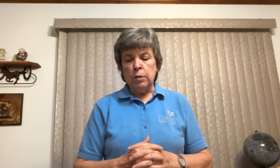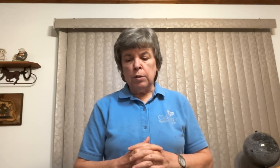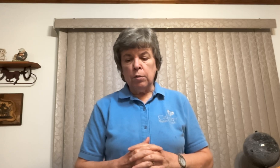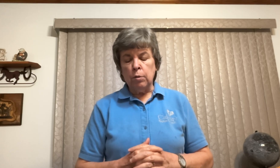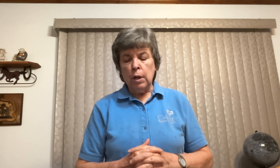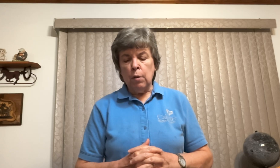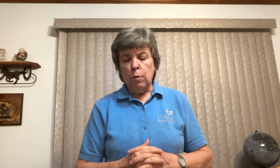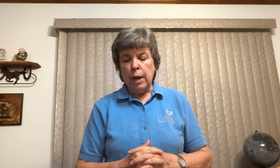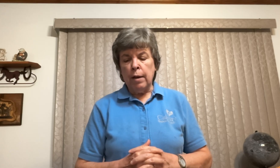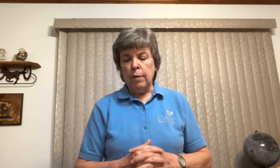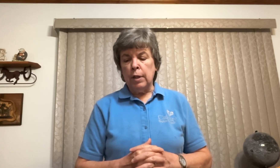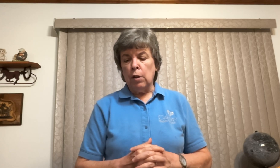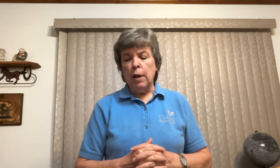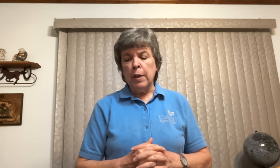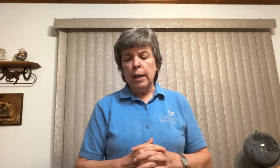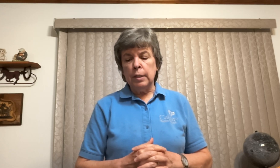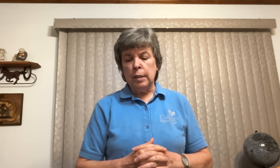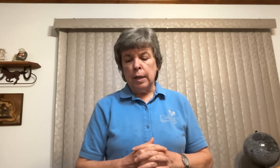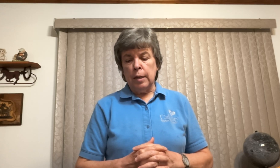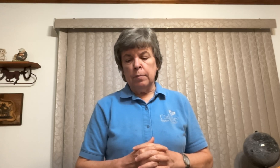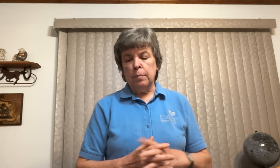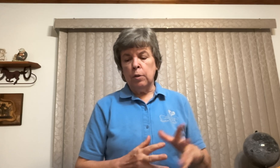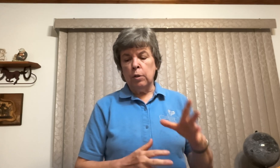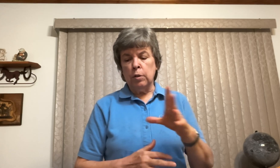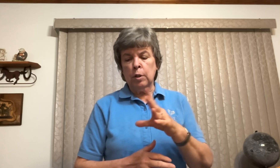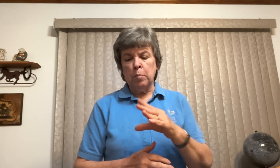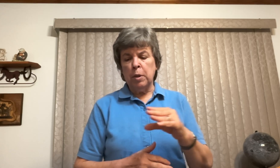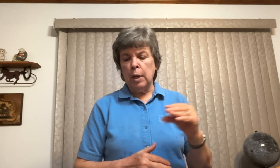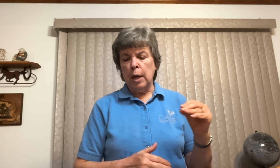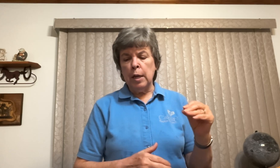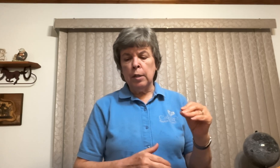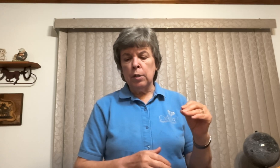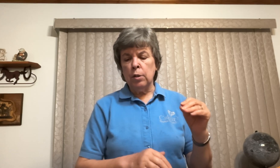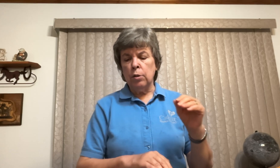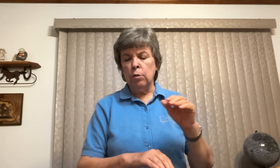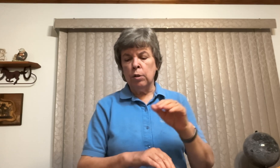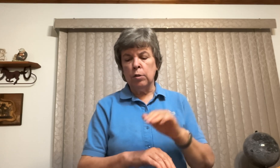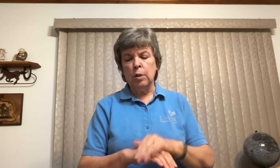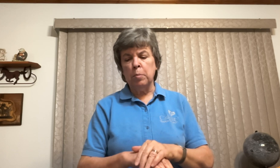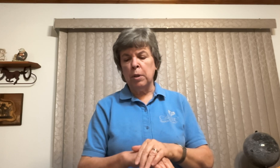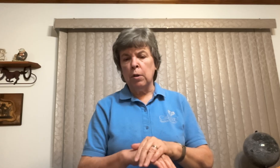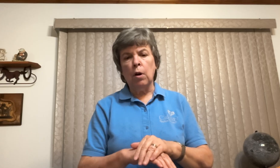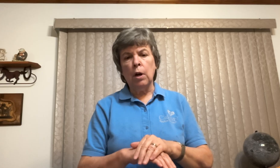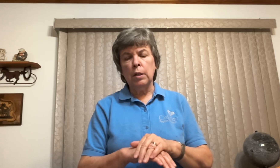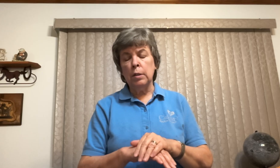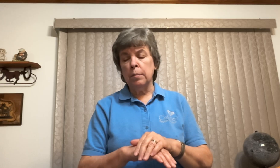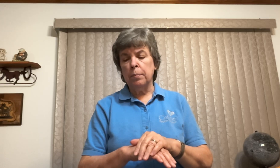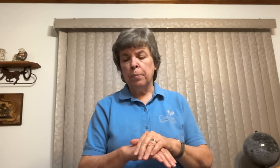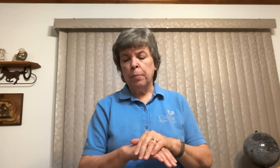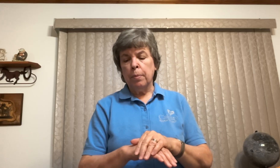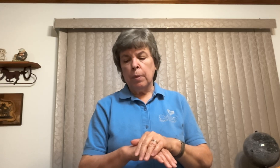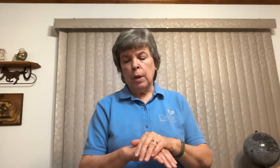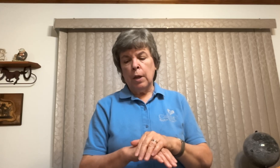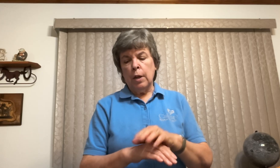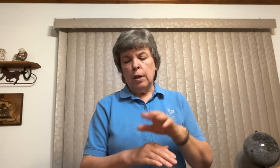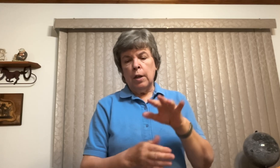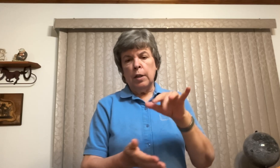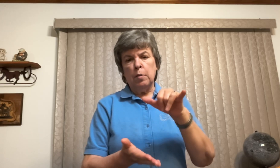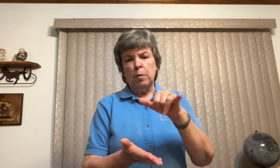so we have, and on that day, you can skip the and, you can skip the on, and then we